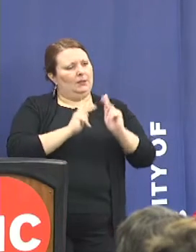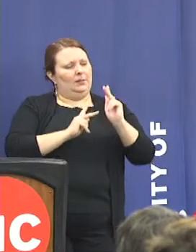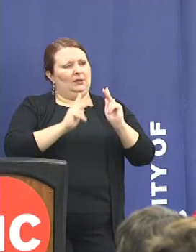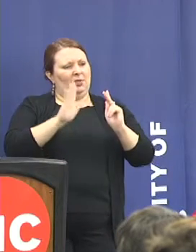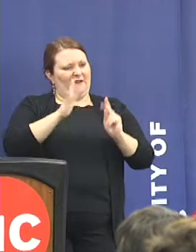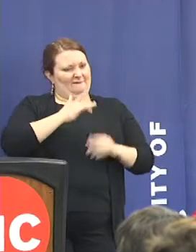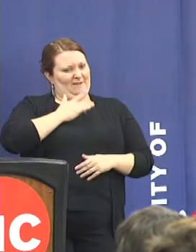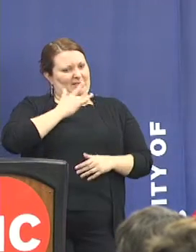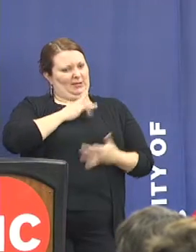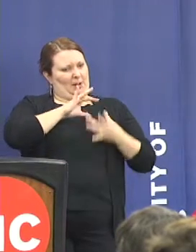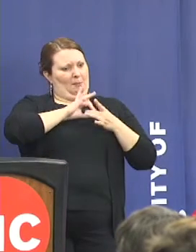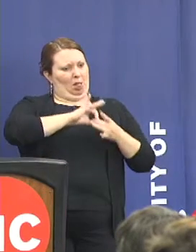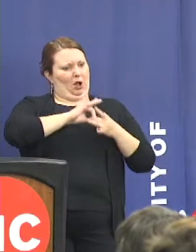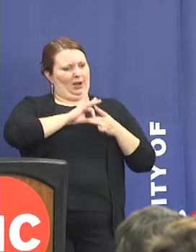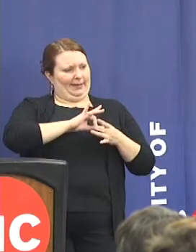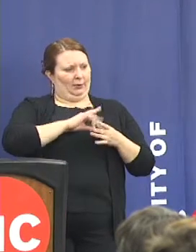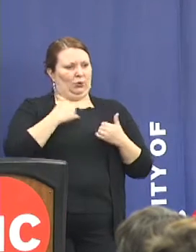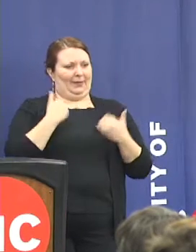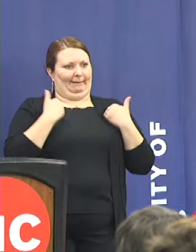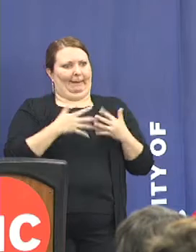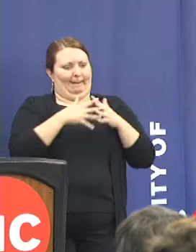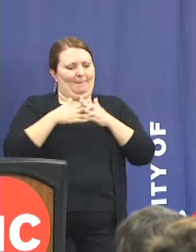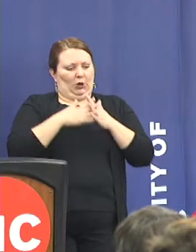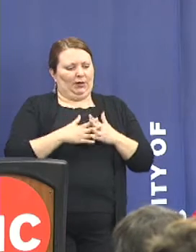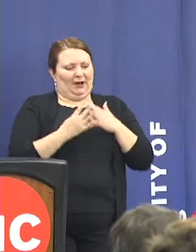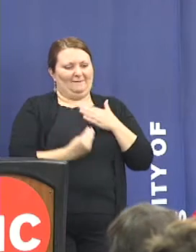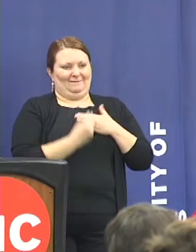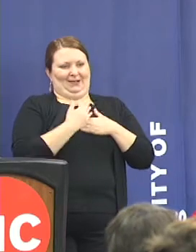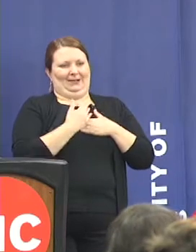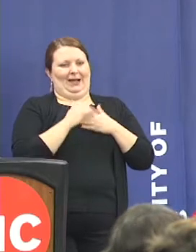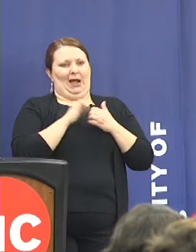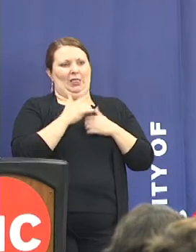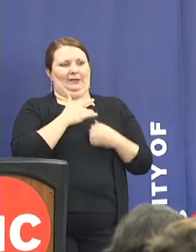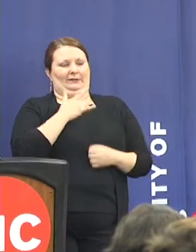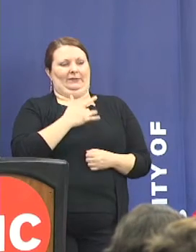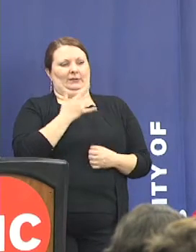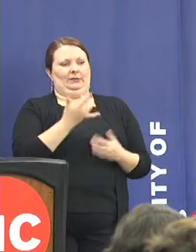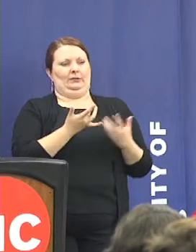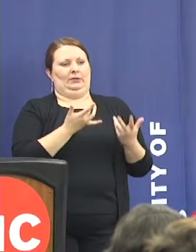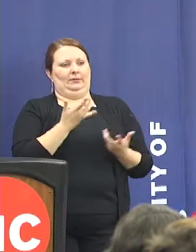people's feelings of belonging or being American or not are shaped by the ways in which they may feel